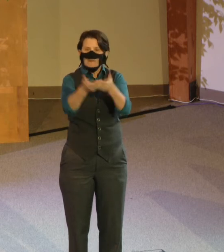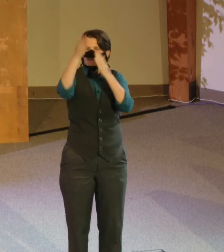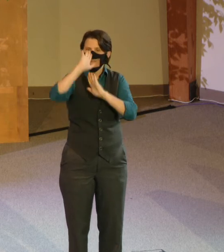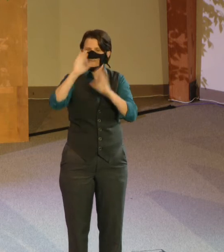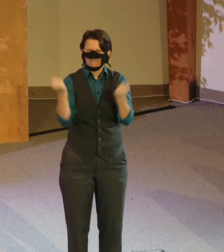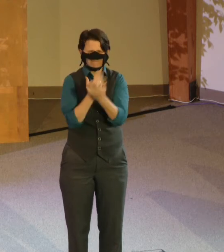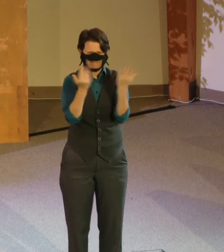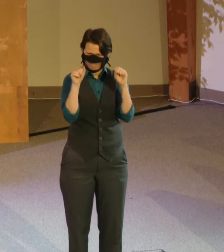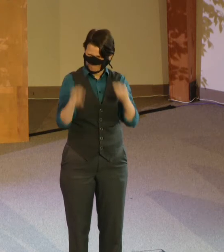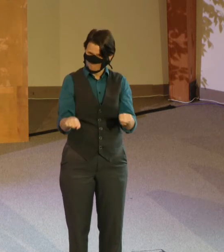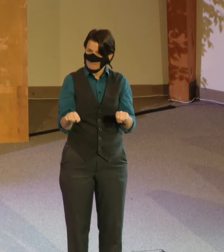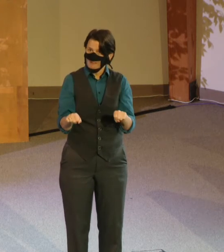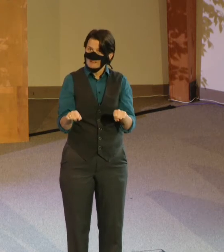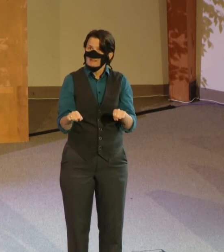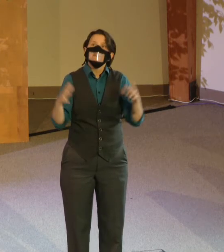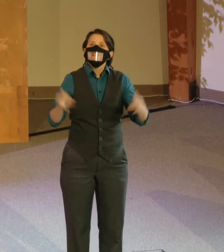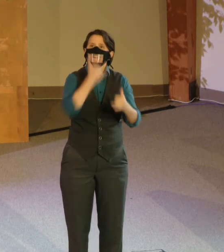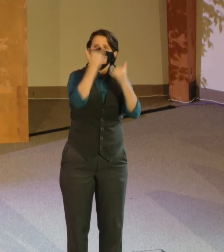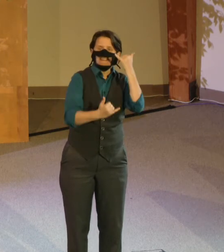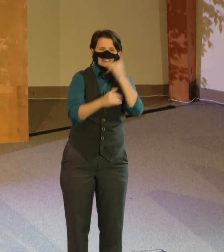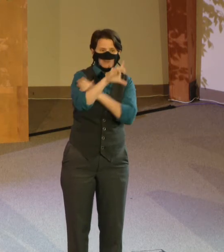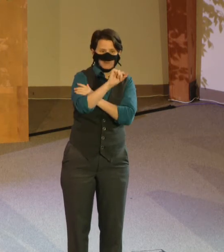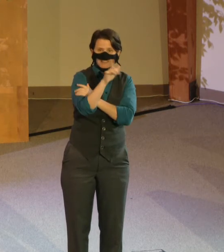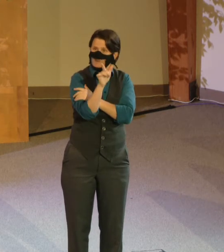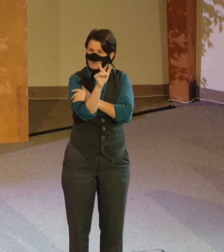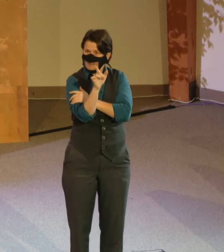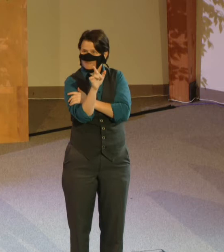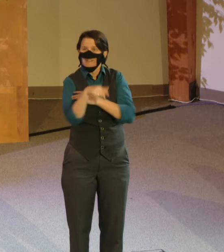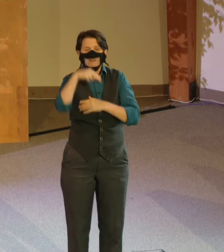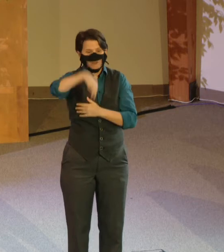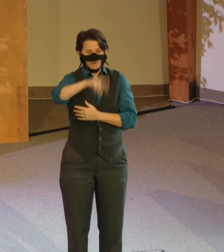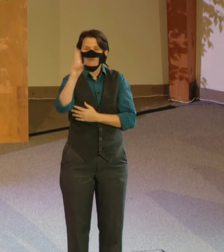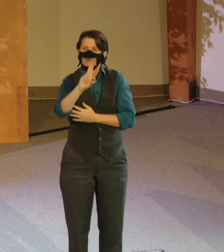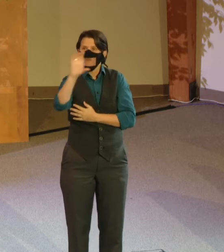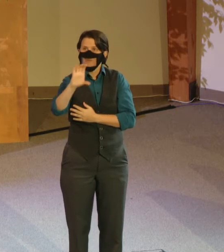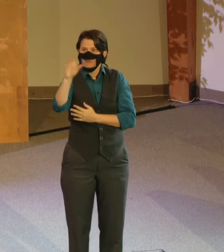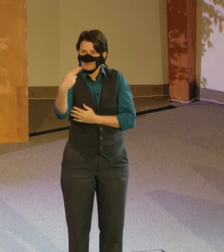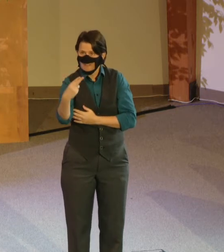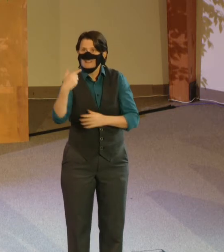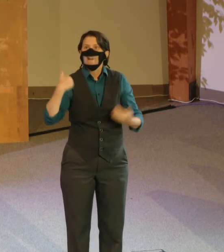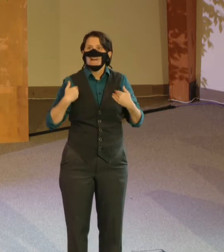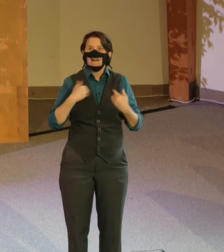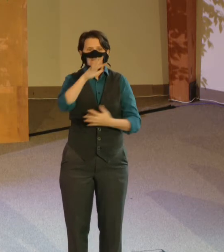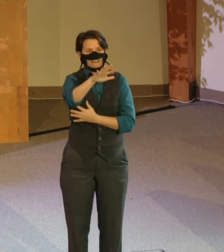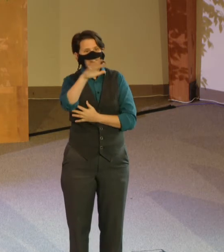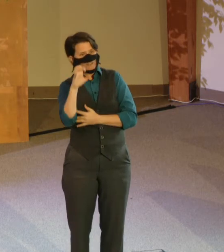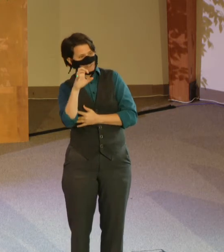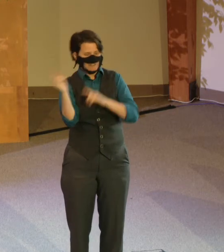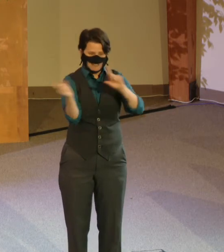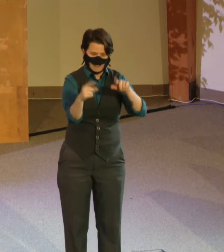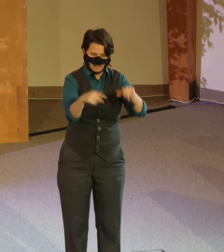possible. And by the end of 2021, Unity Church of the Hills will have